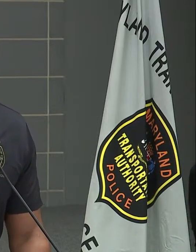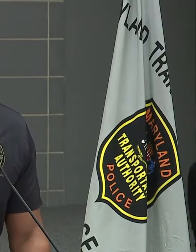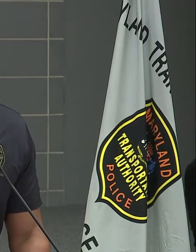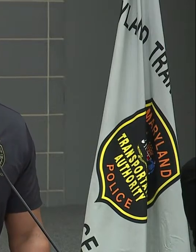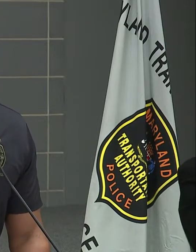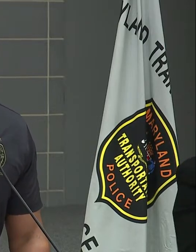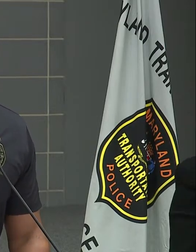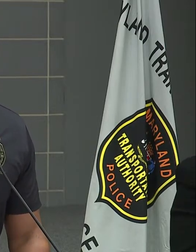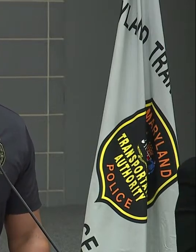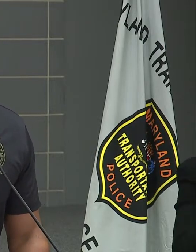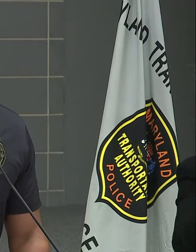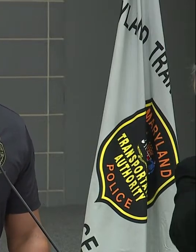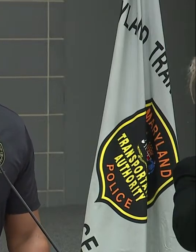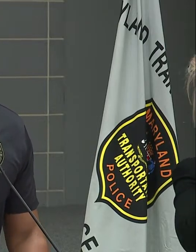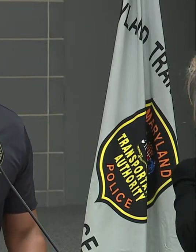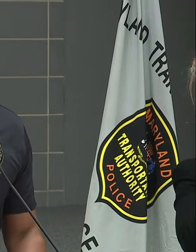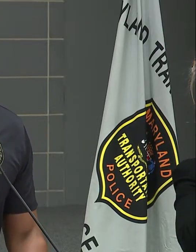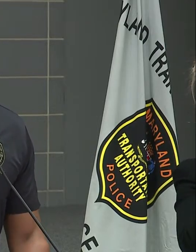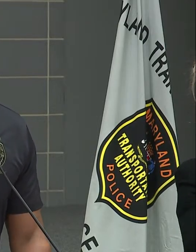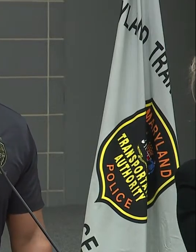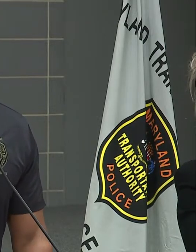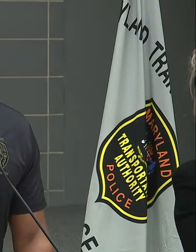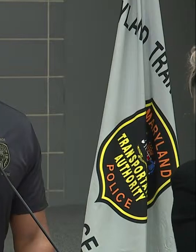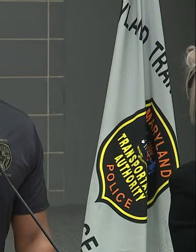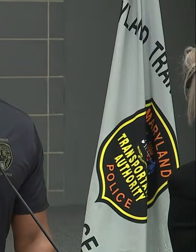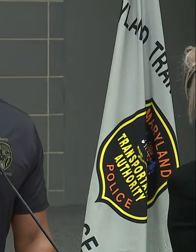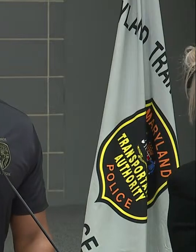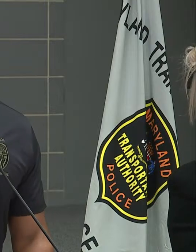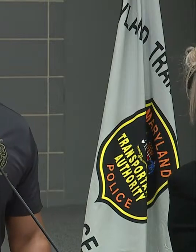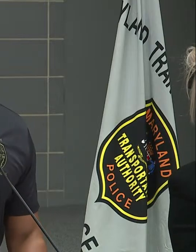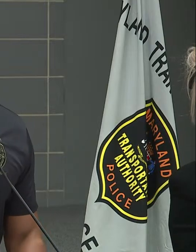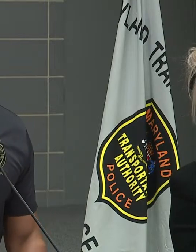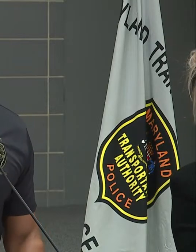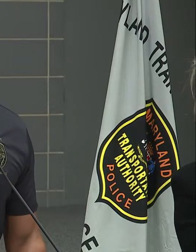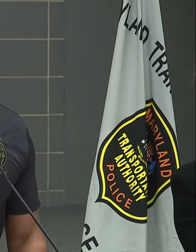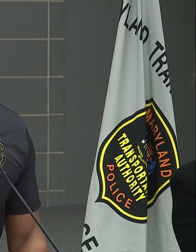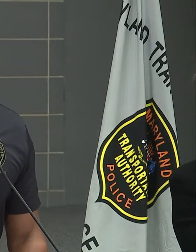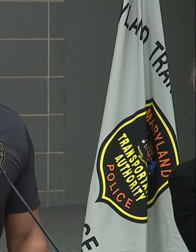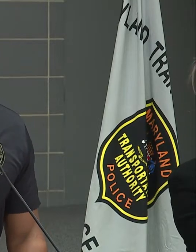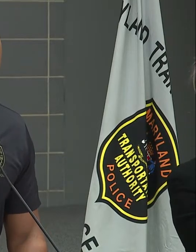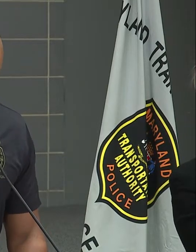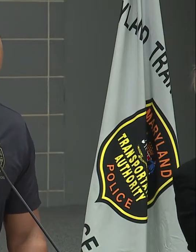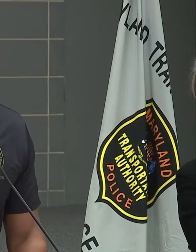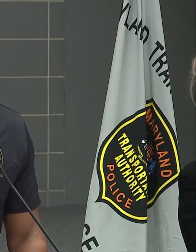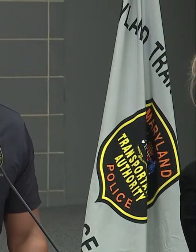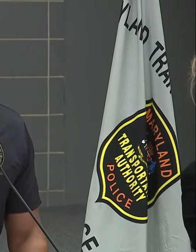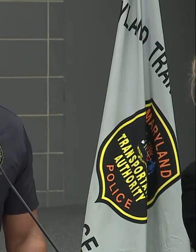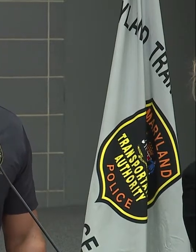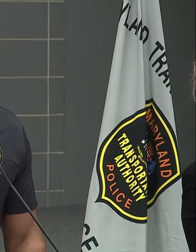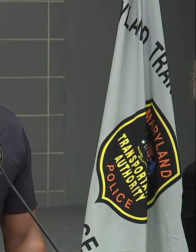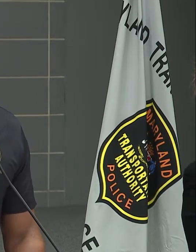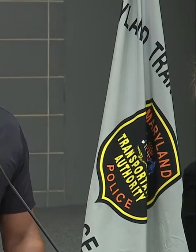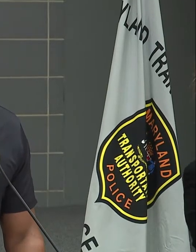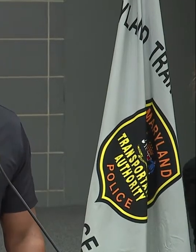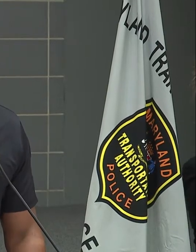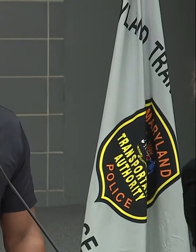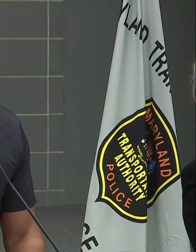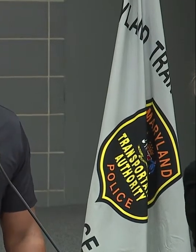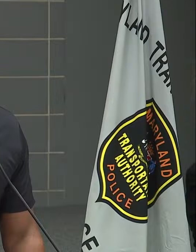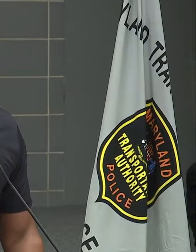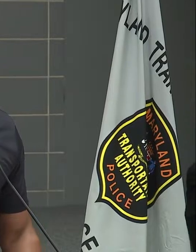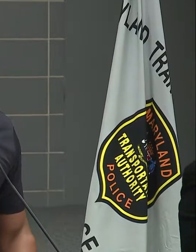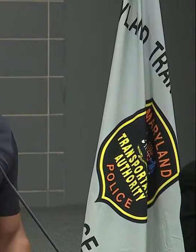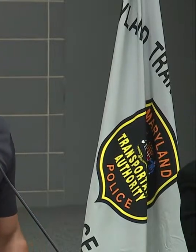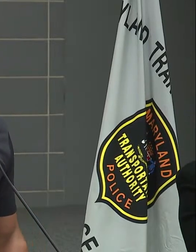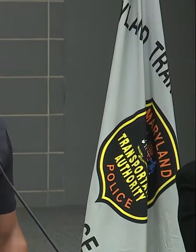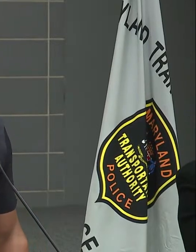first, we need to give closure and comfort to these families. Second,